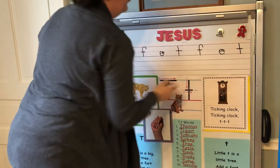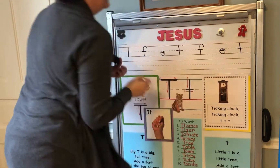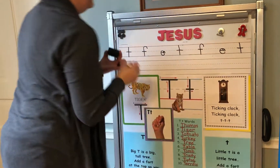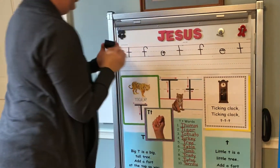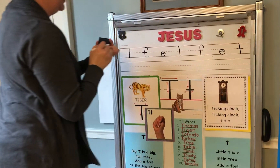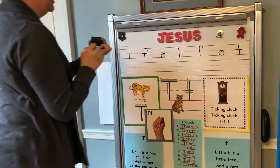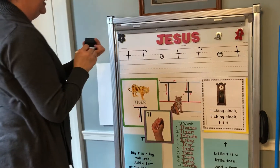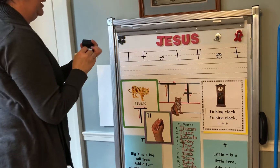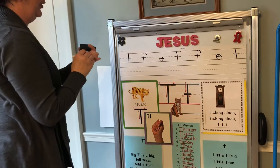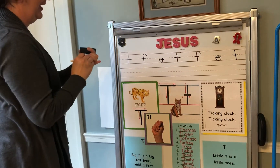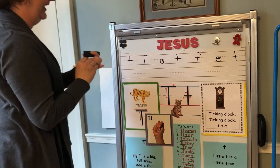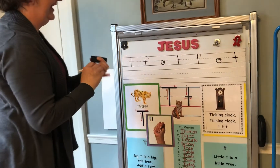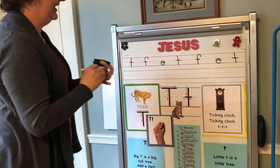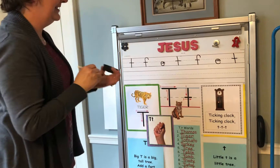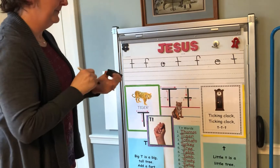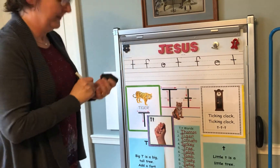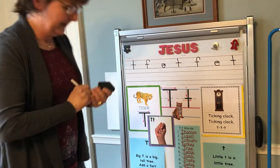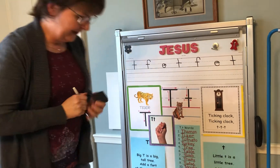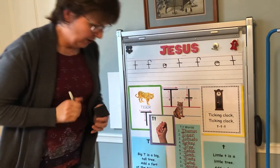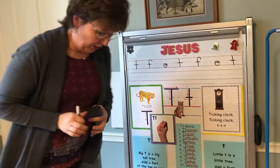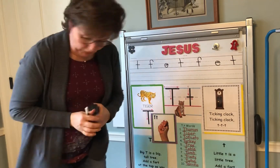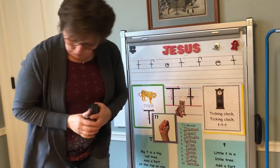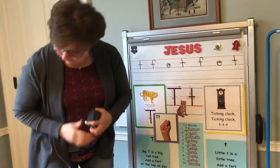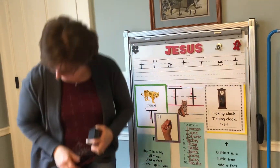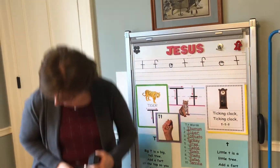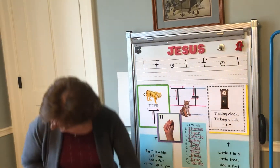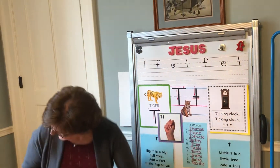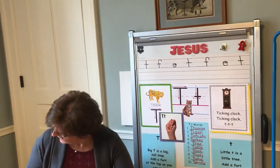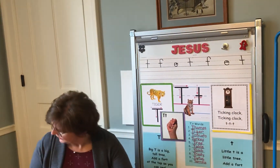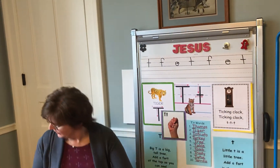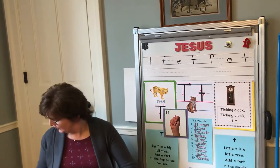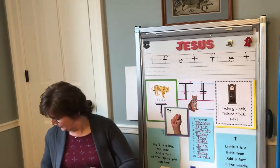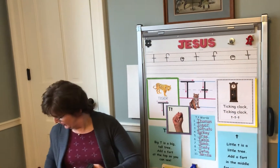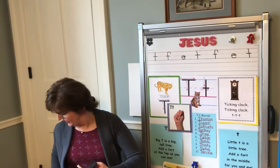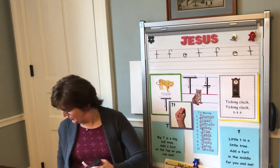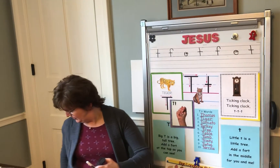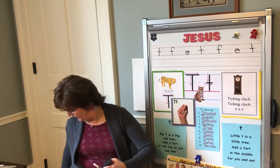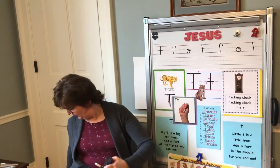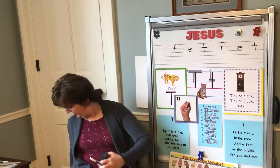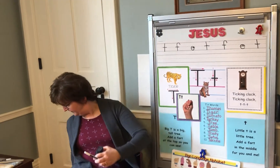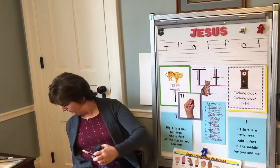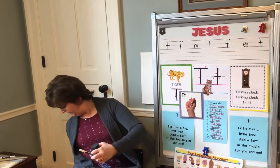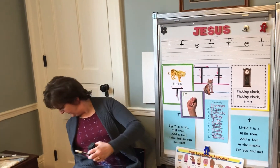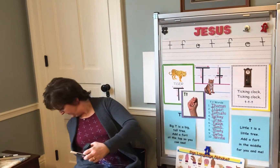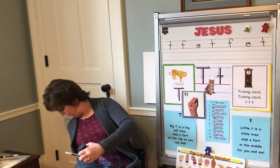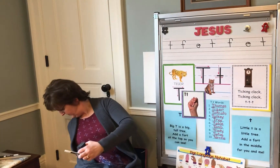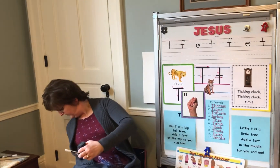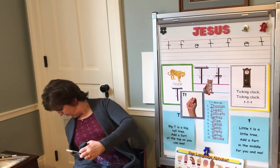a cross, doesn't look like that. Well, now, boys and girls, what you're going to do